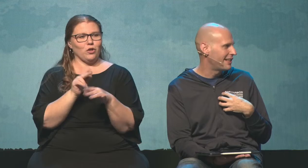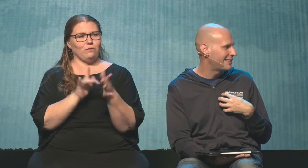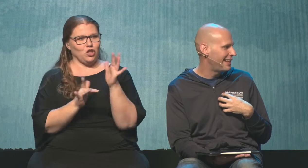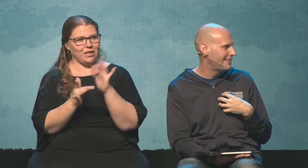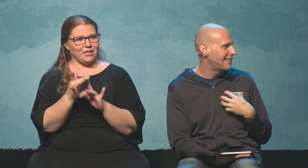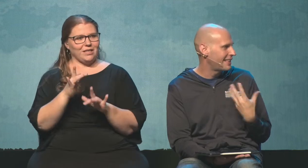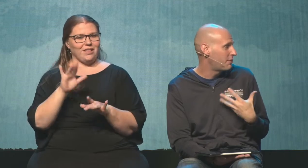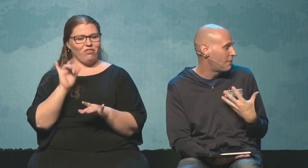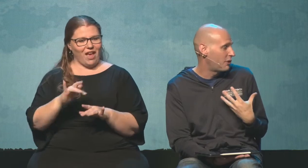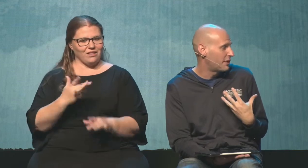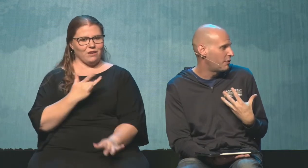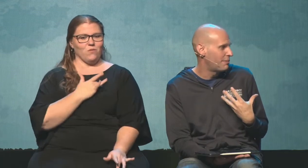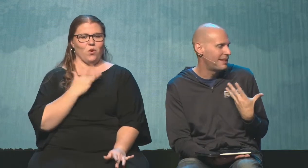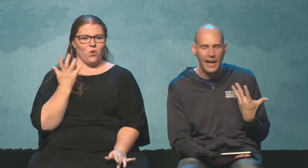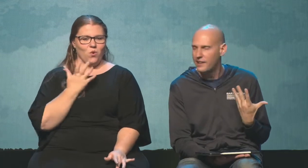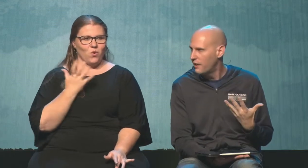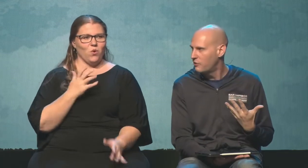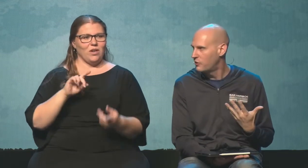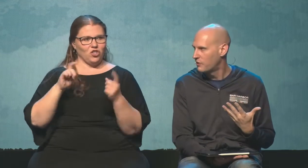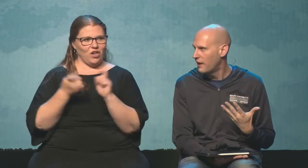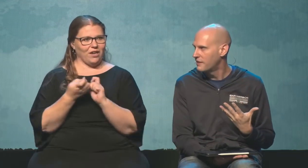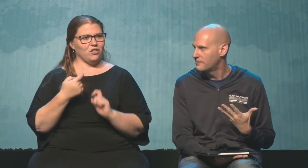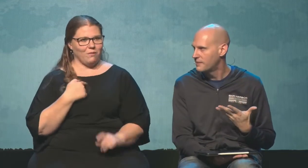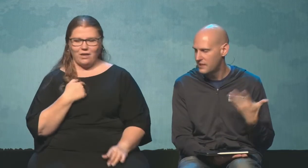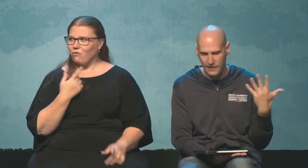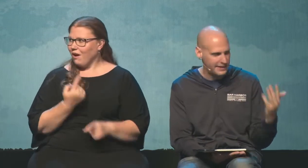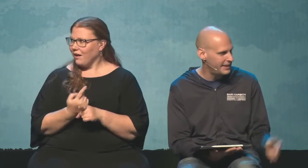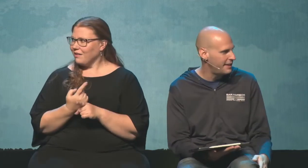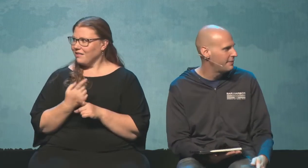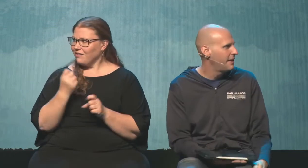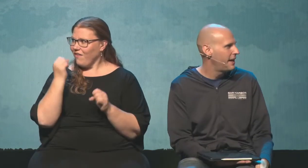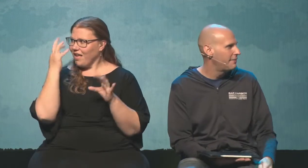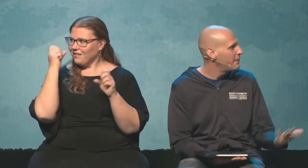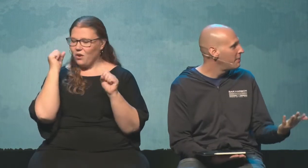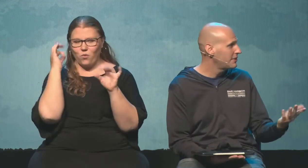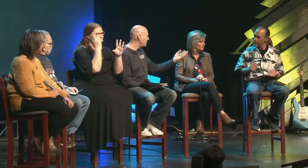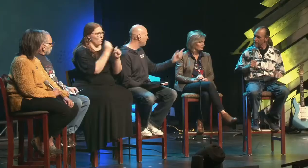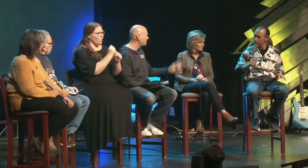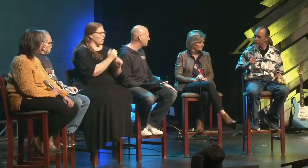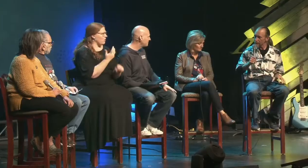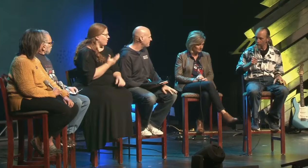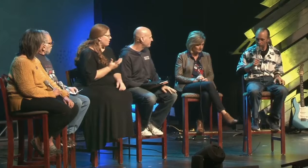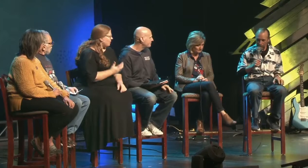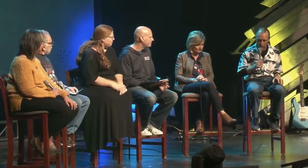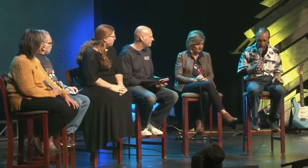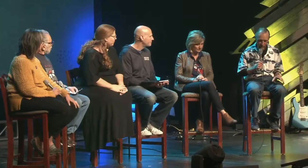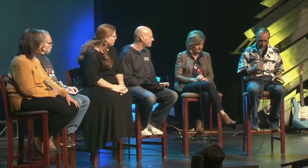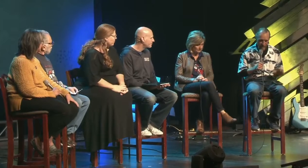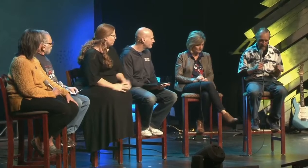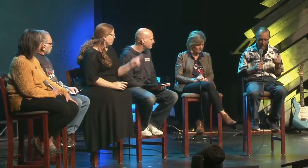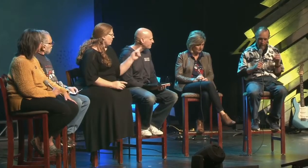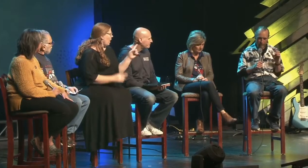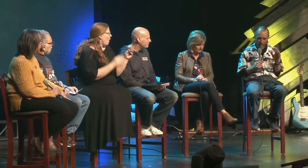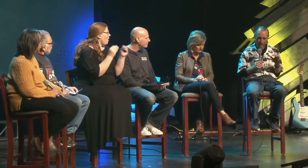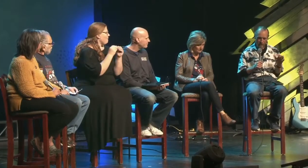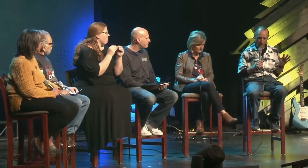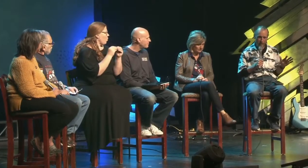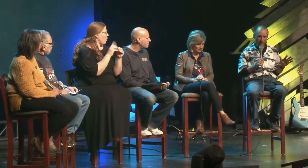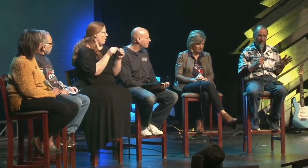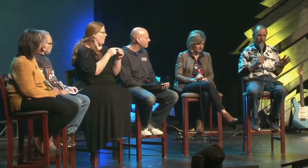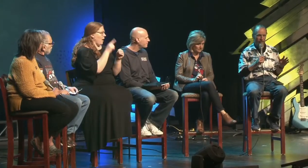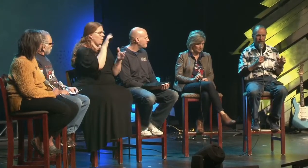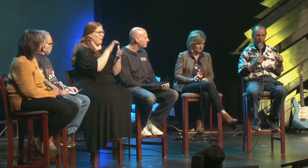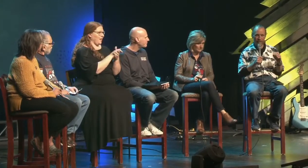can resonate, because that's where I'm transformed at that level, right? That's fascinating. Anybody else, Jim? Yeah, I'm more on the belief